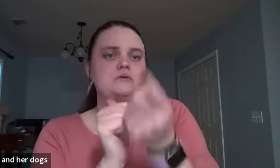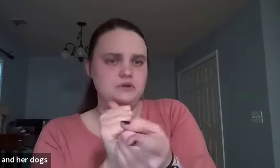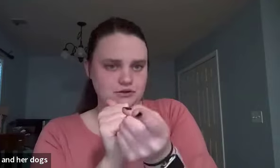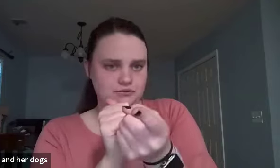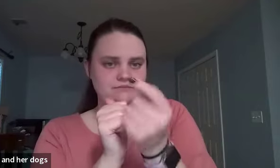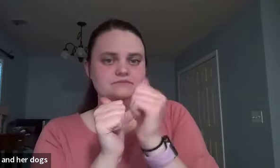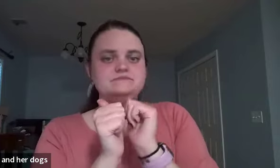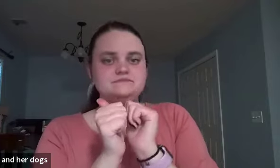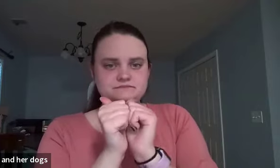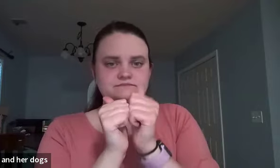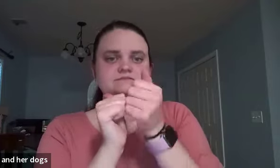are you?